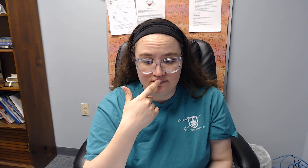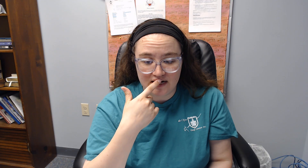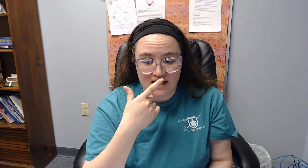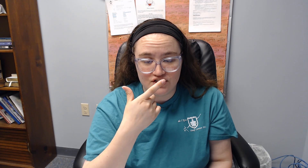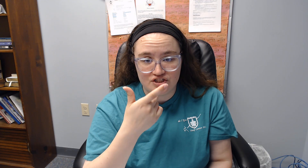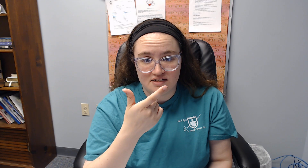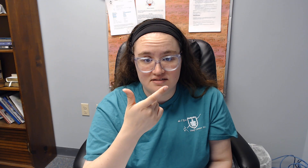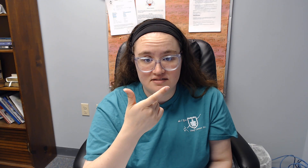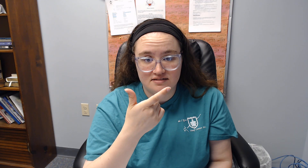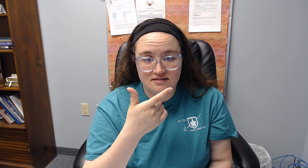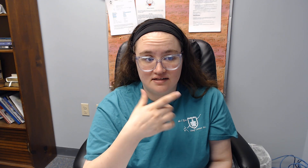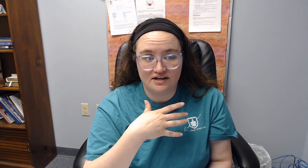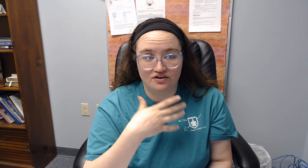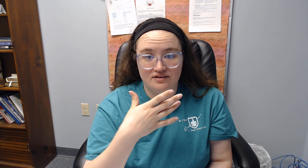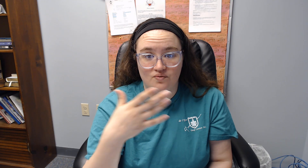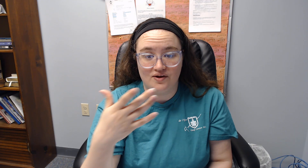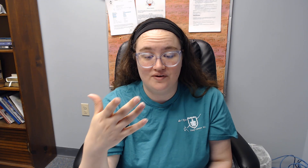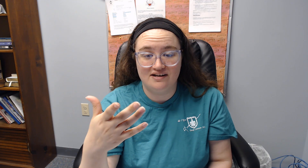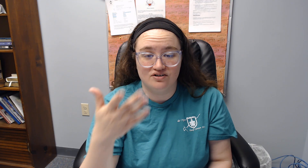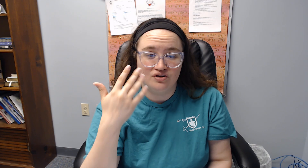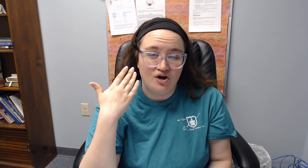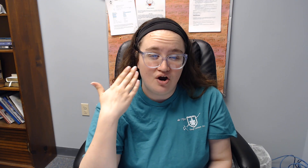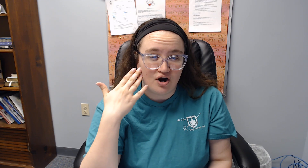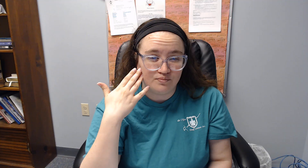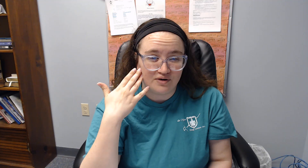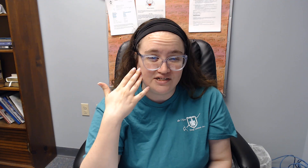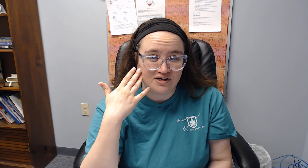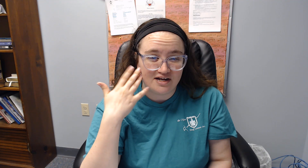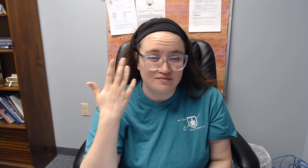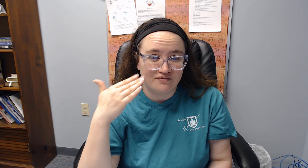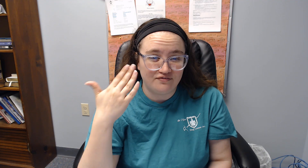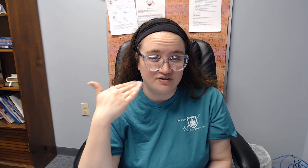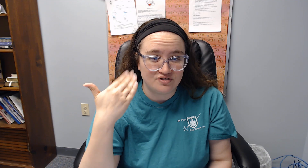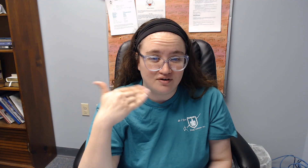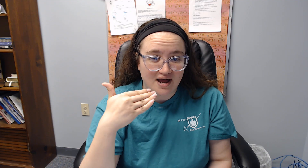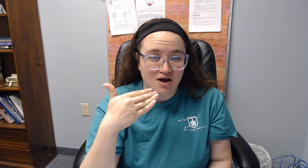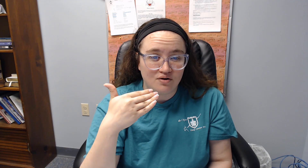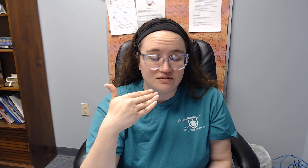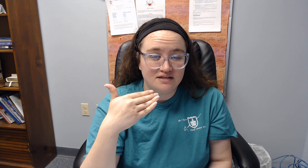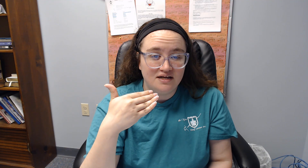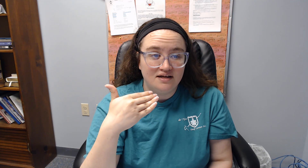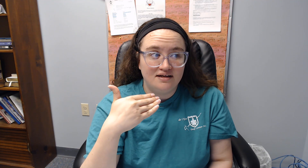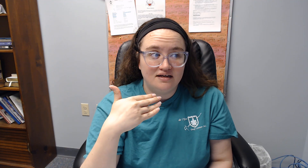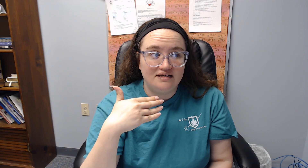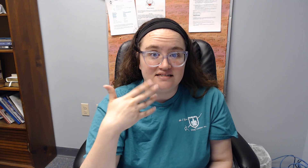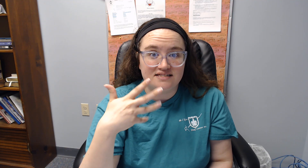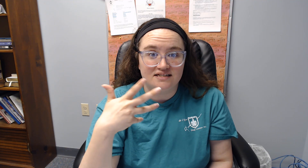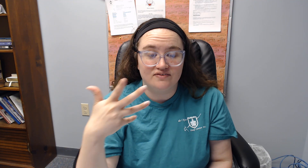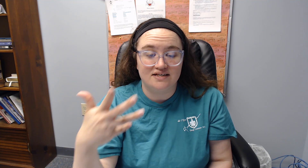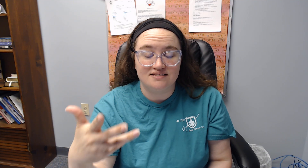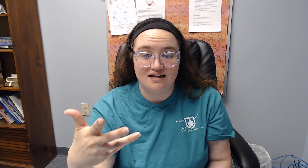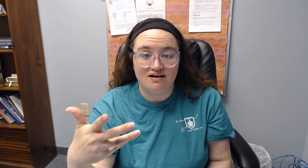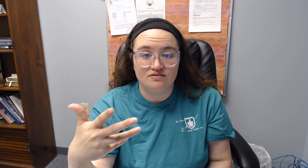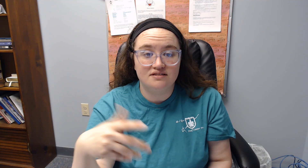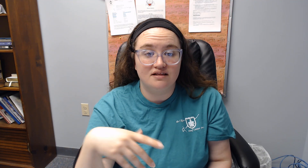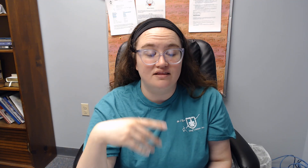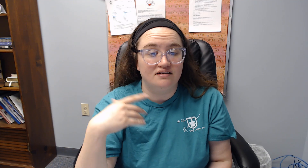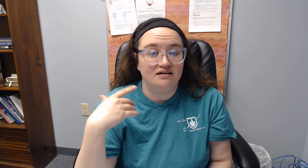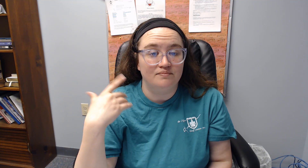not just hearing the way we hear. Our brains are able to filter out insignificant sounds, the buzzing